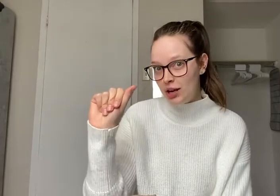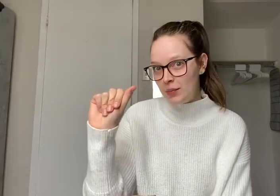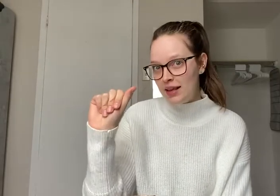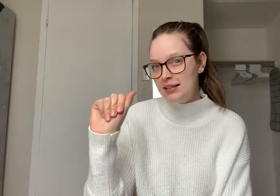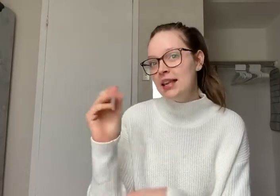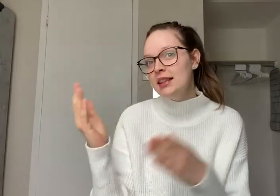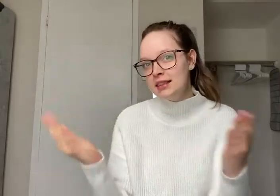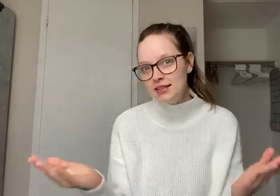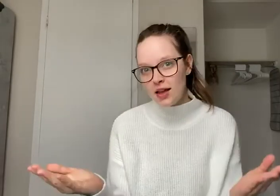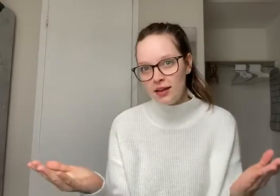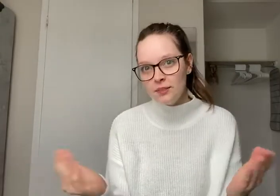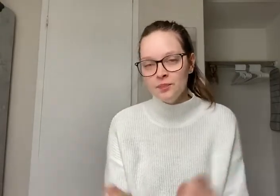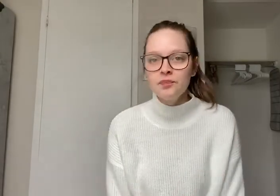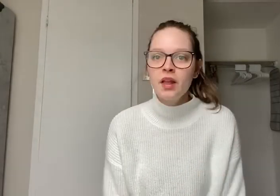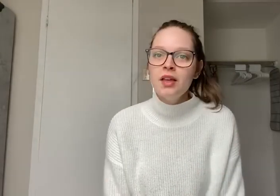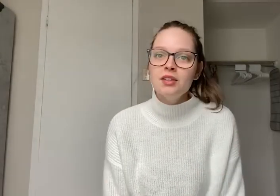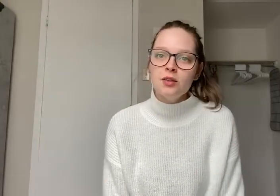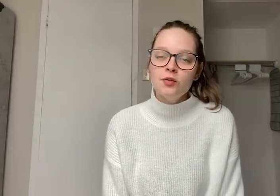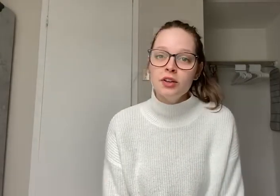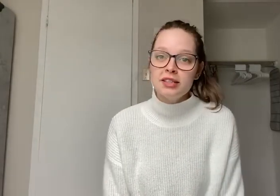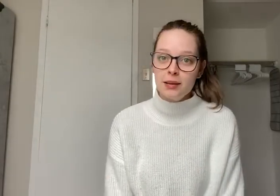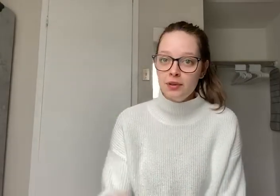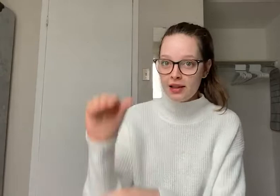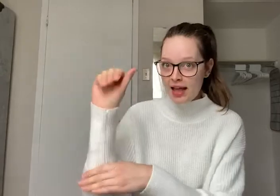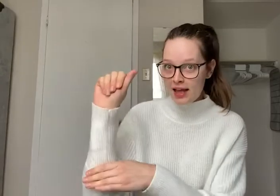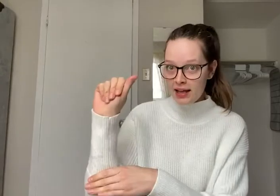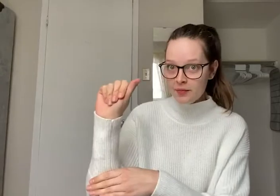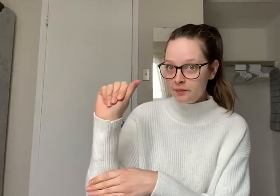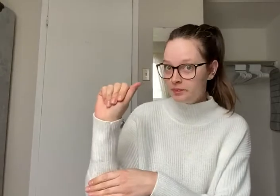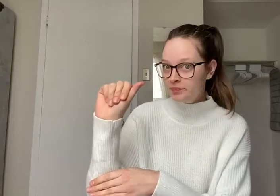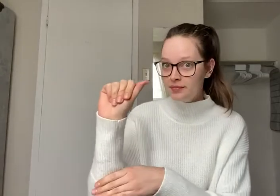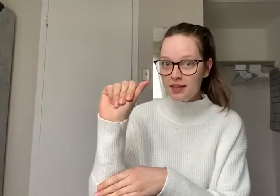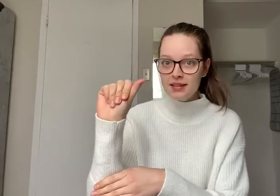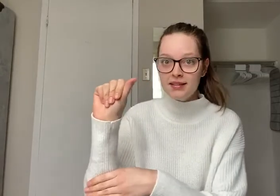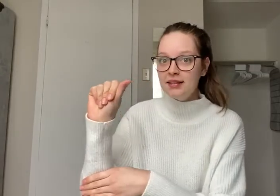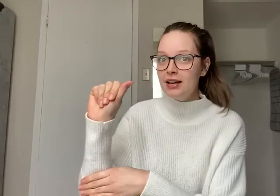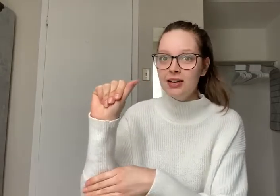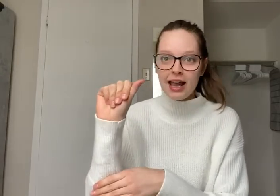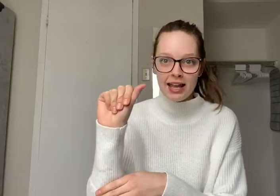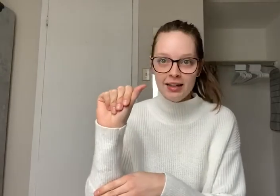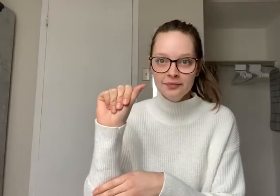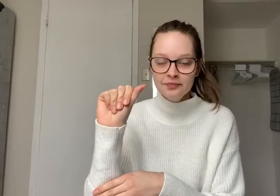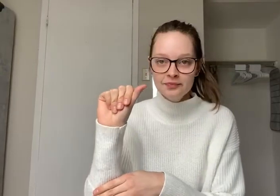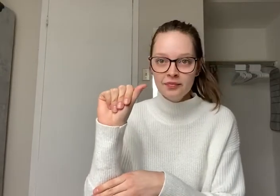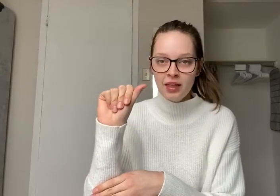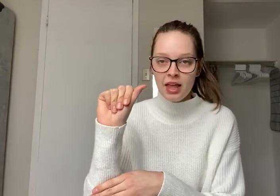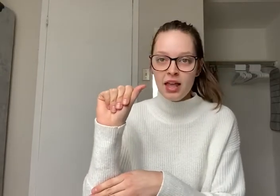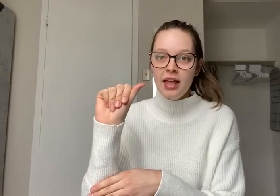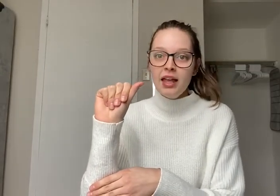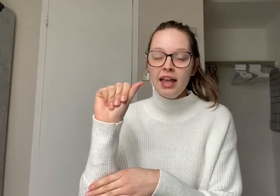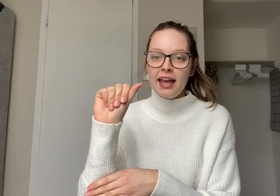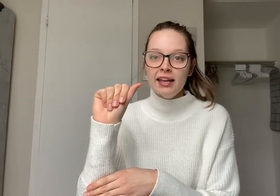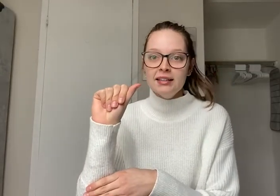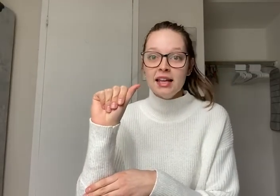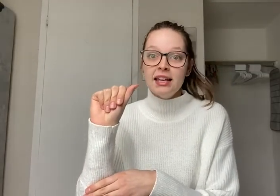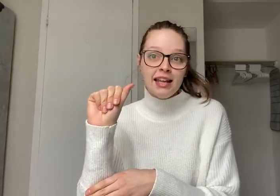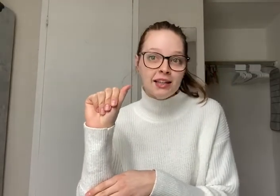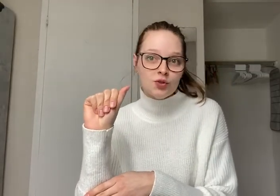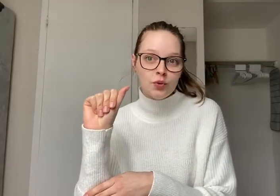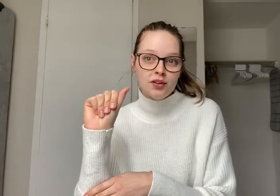is in the sign. So for example, A, this is the letter A. And an English word that